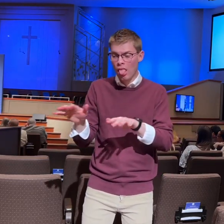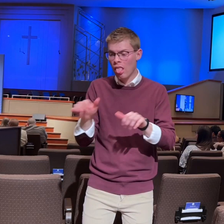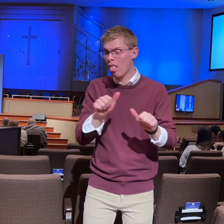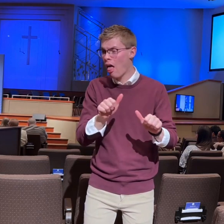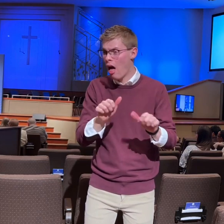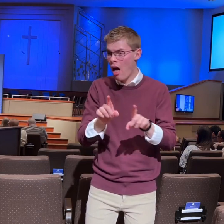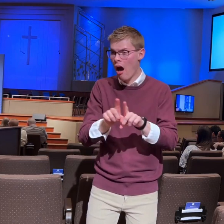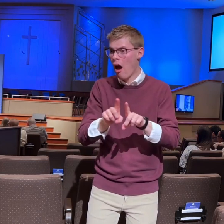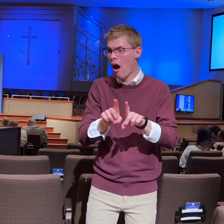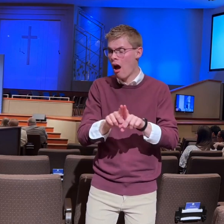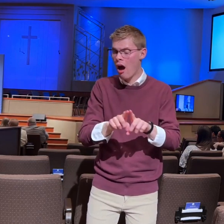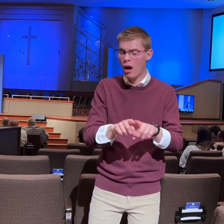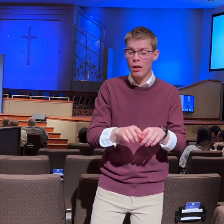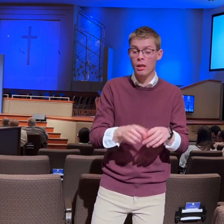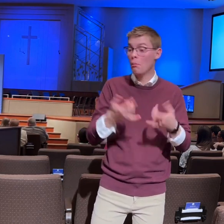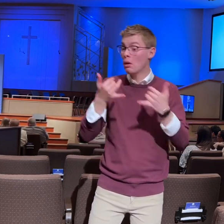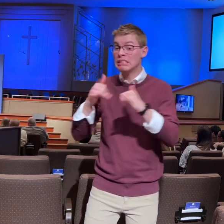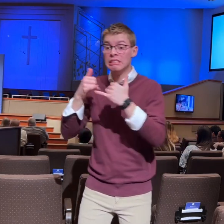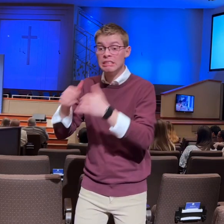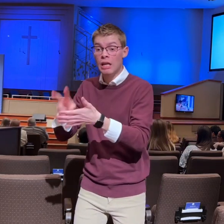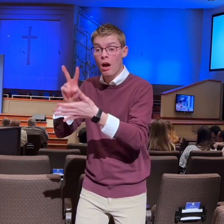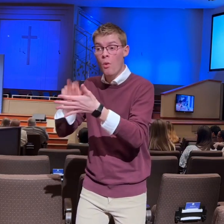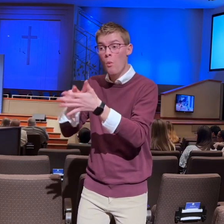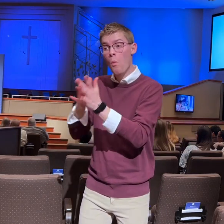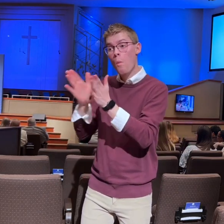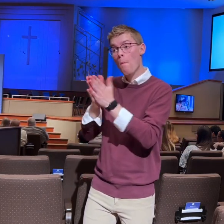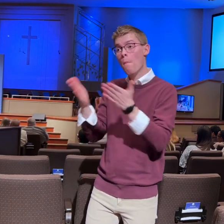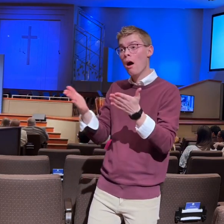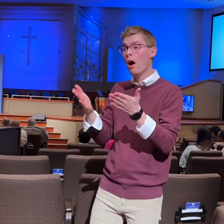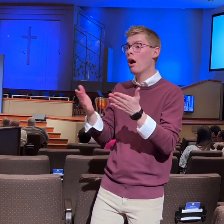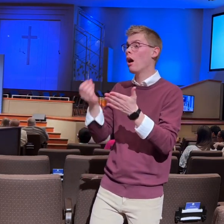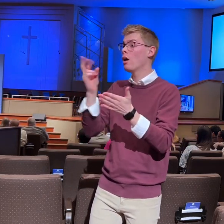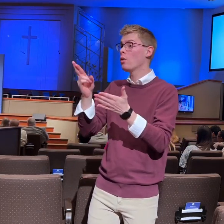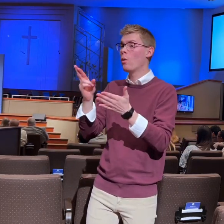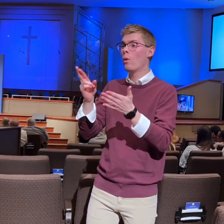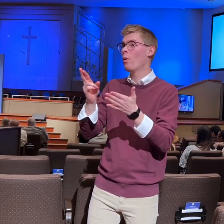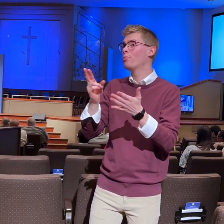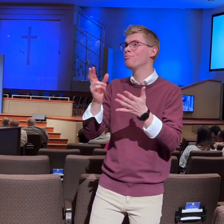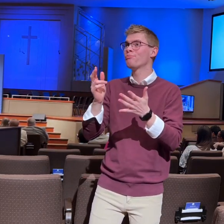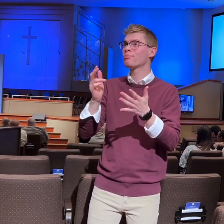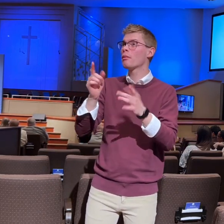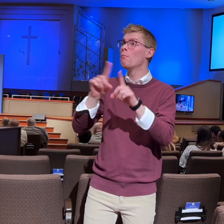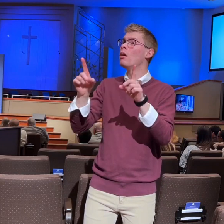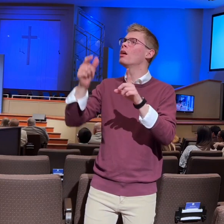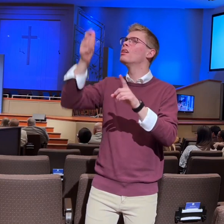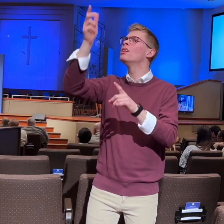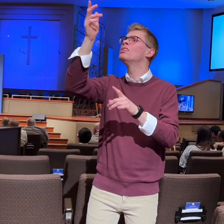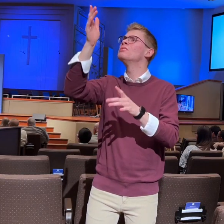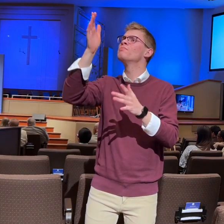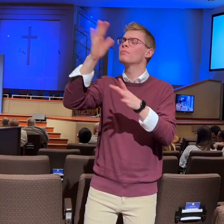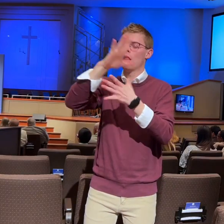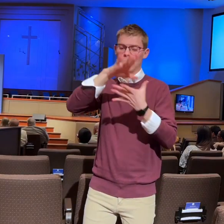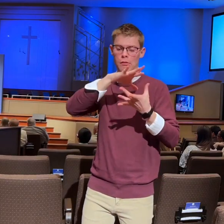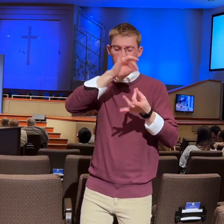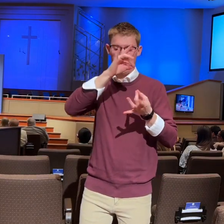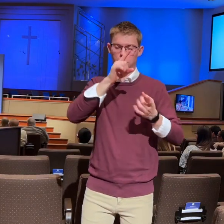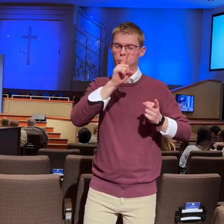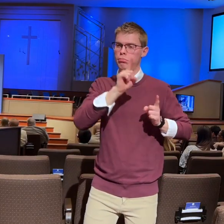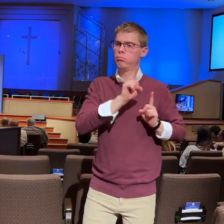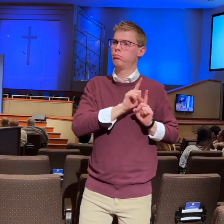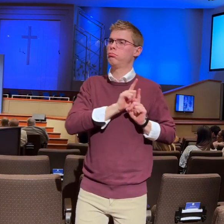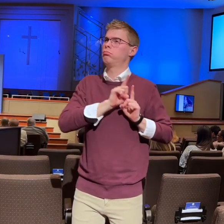stream. They're reading the Word of God. They're doing fairly well spiritually. And thank the Lord for that. But I'm telling you, someone who